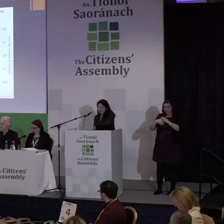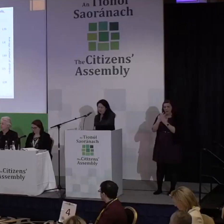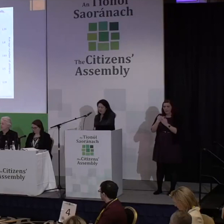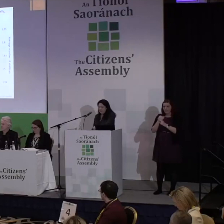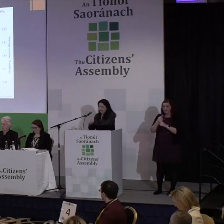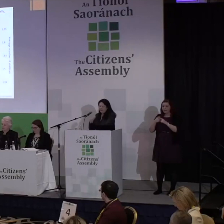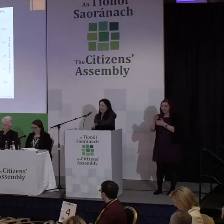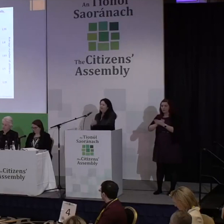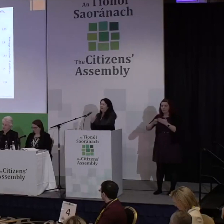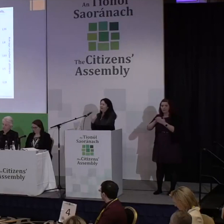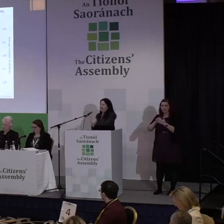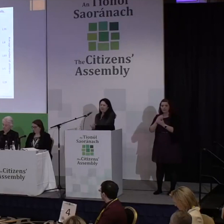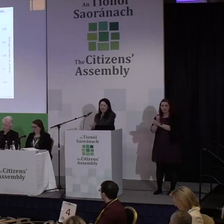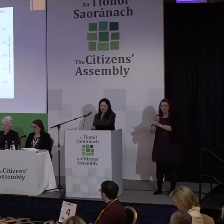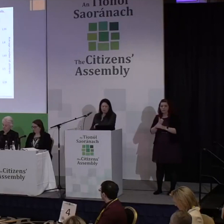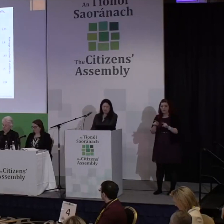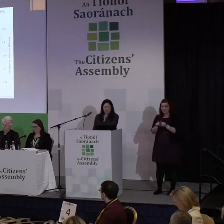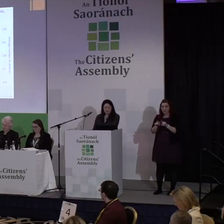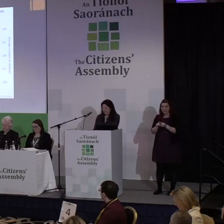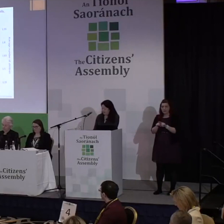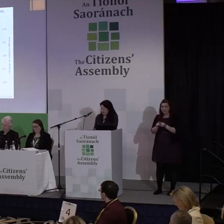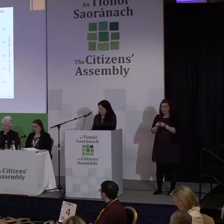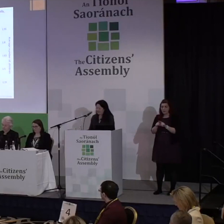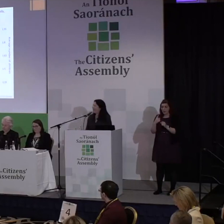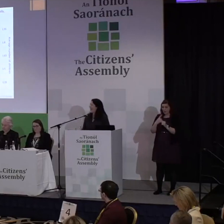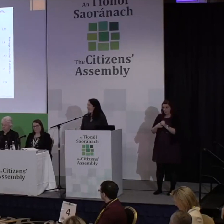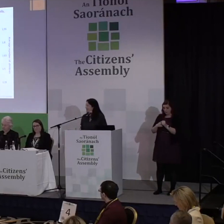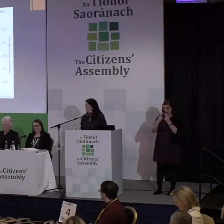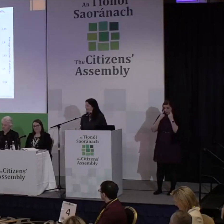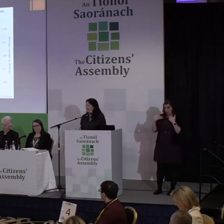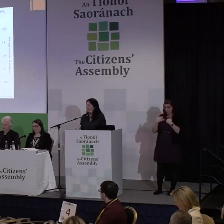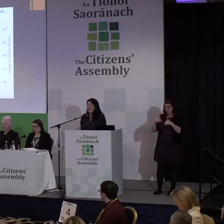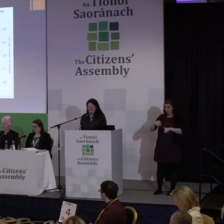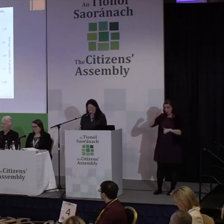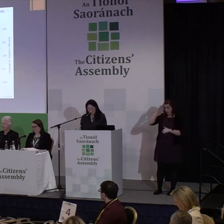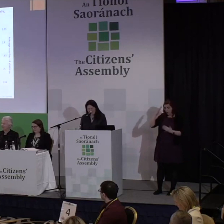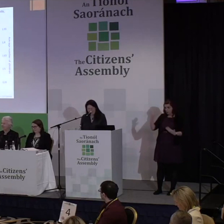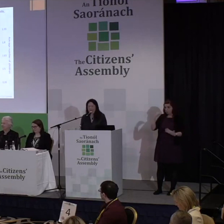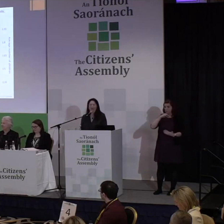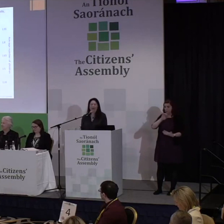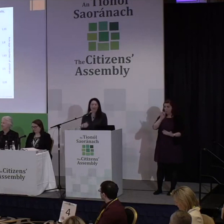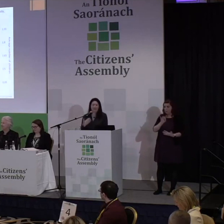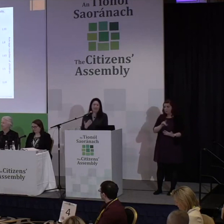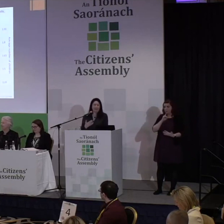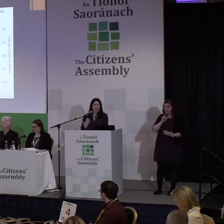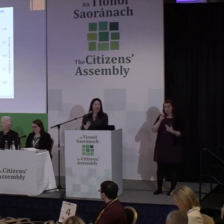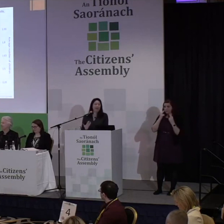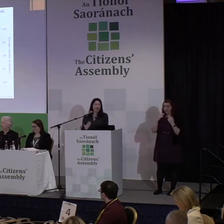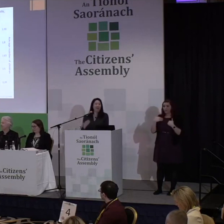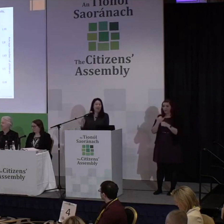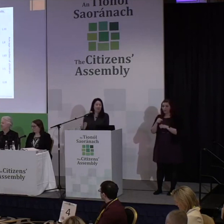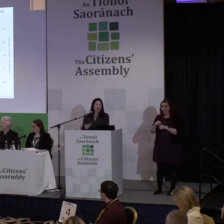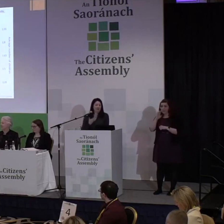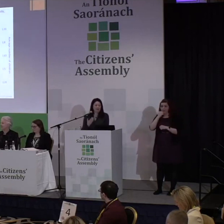debate. Now, again, should we be worried in Ireland? Is the question, to what extent are we